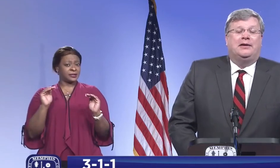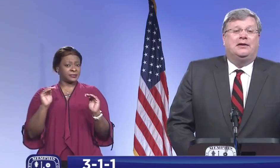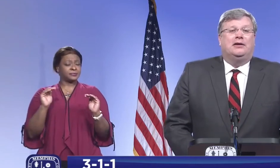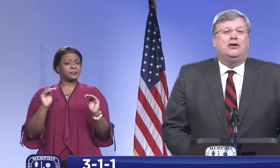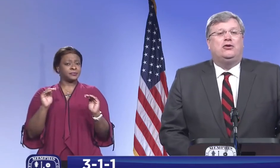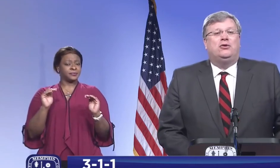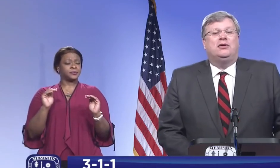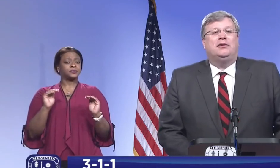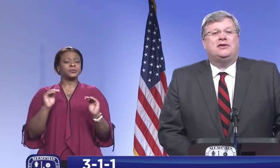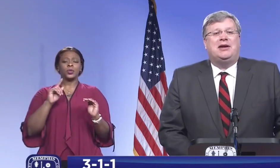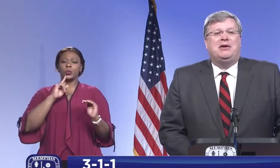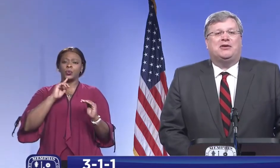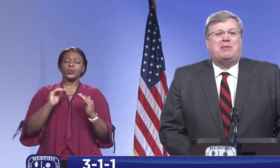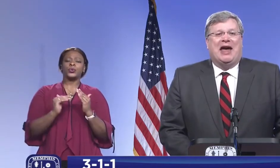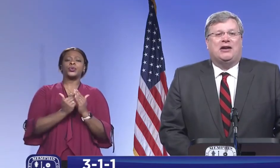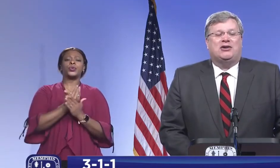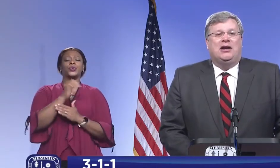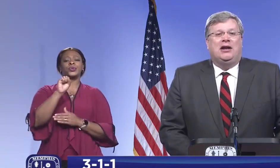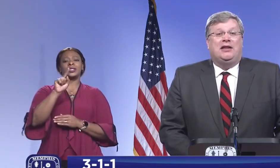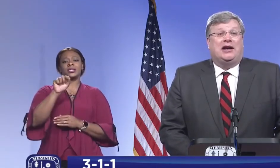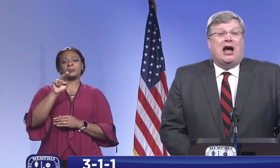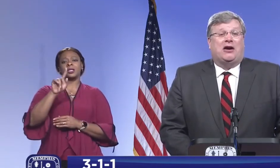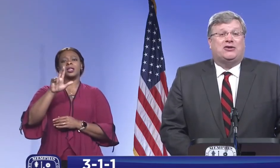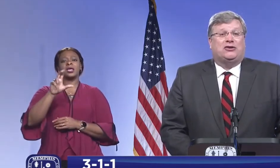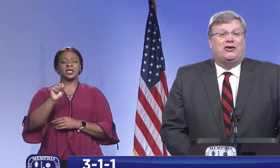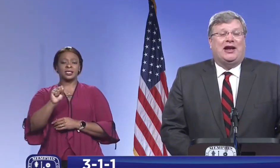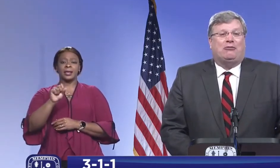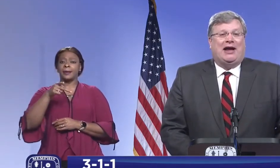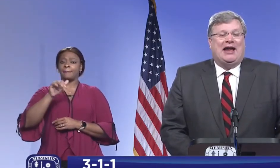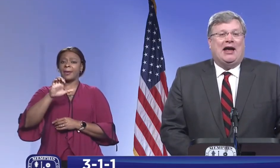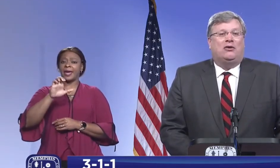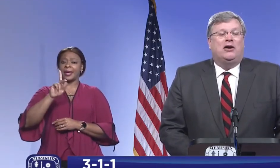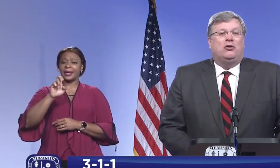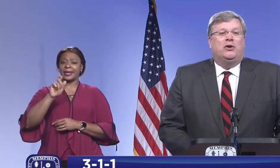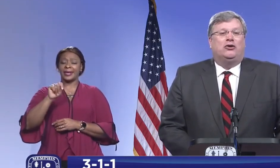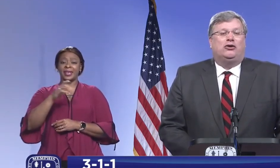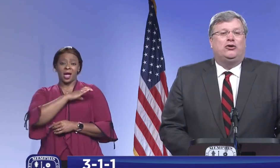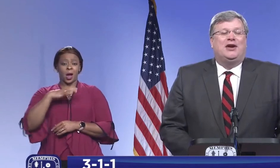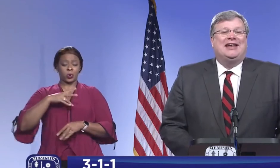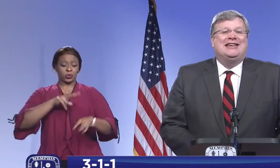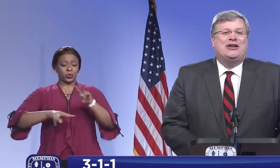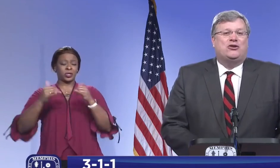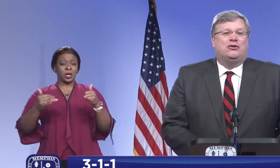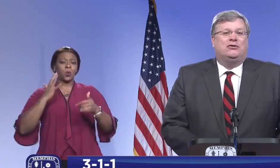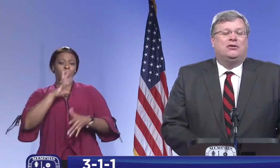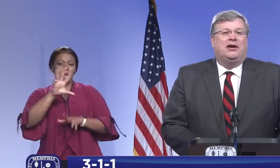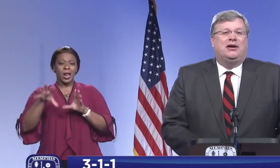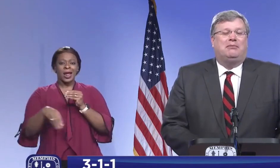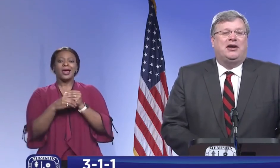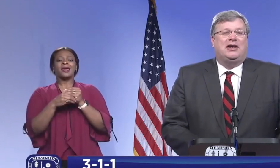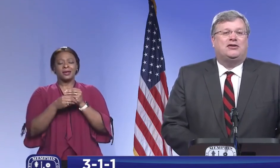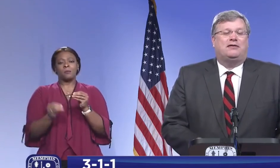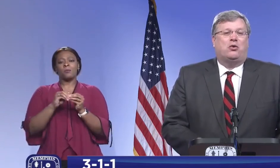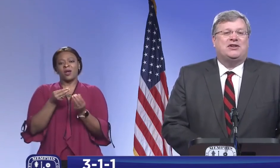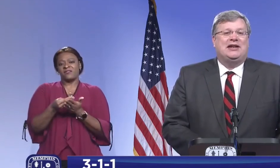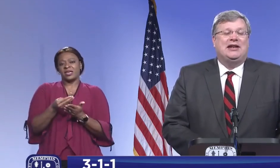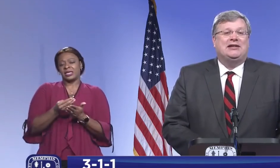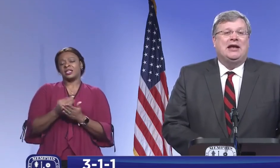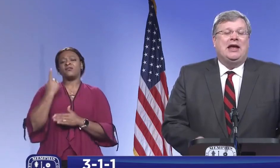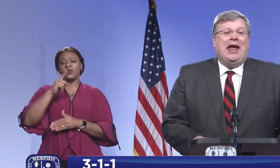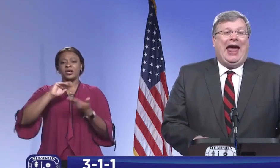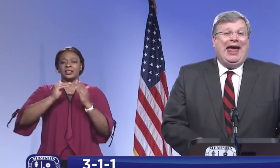the new stimulus package that Congress is looking at right now will include additional monies for